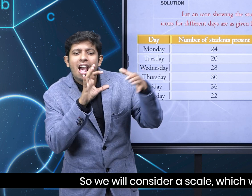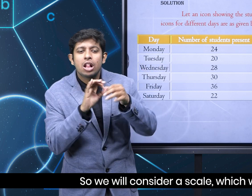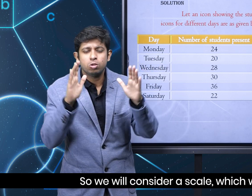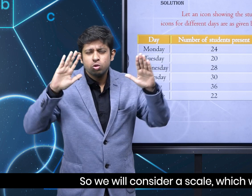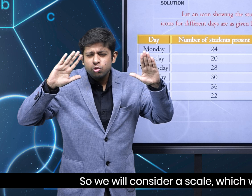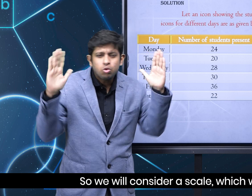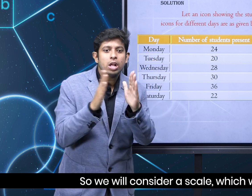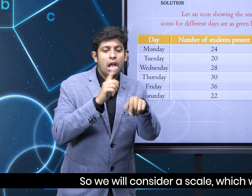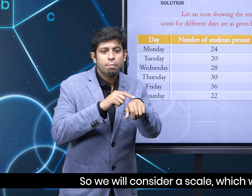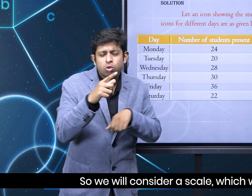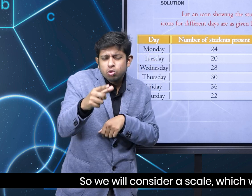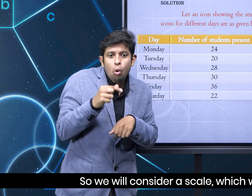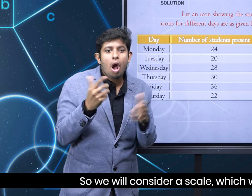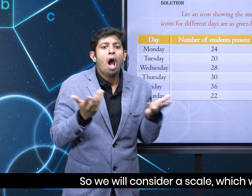a scale which will reduce our time.